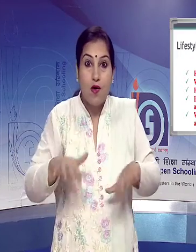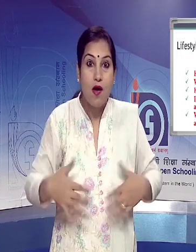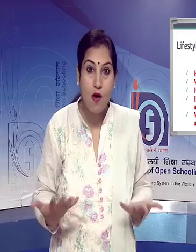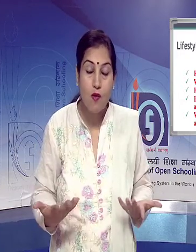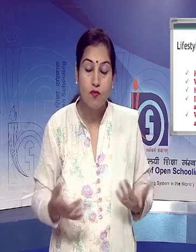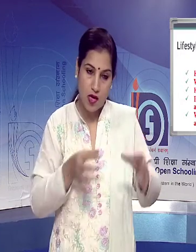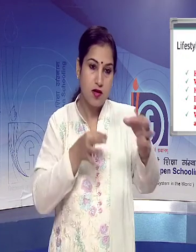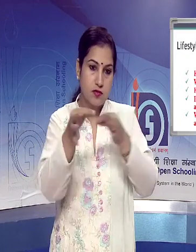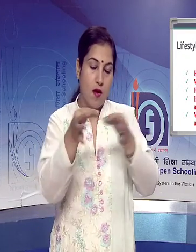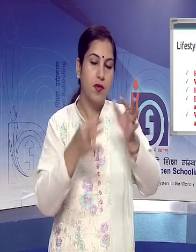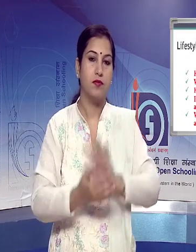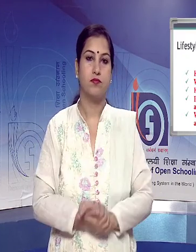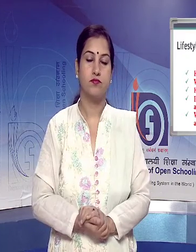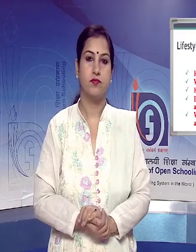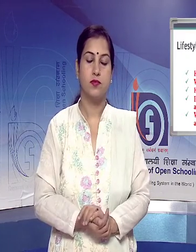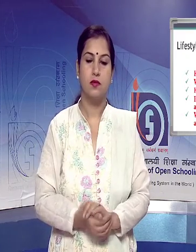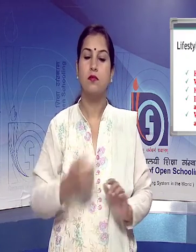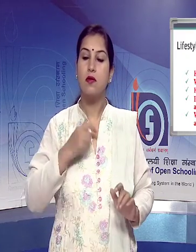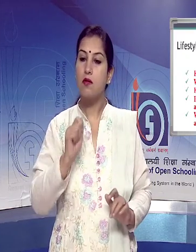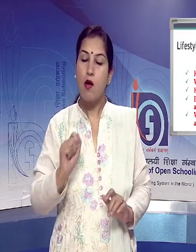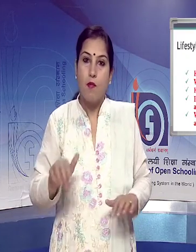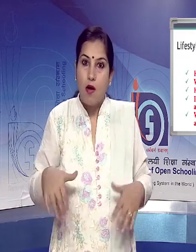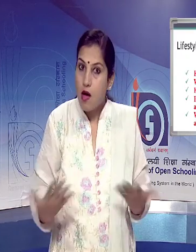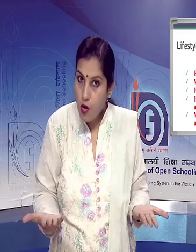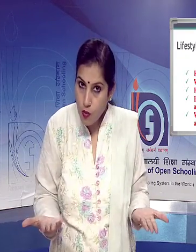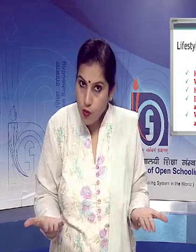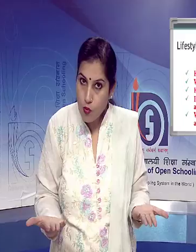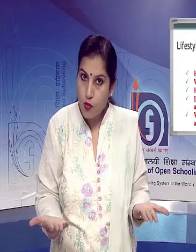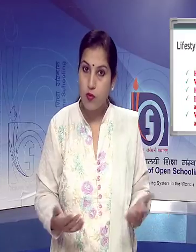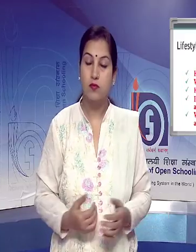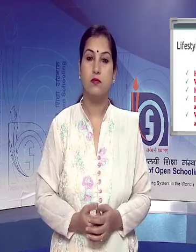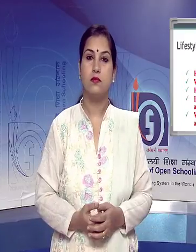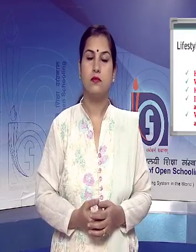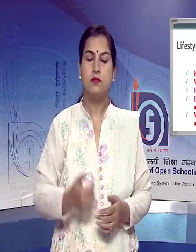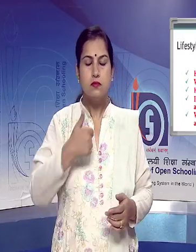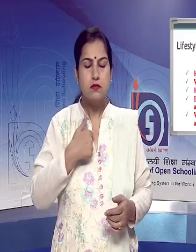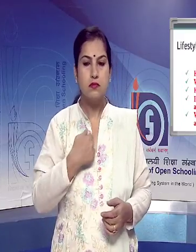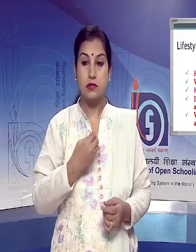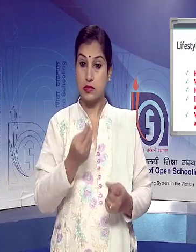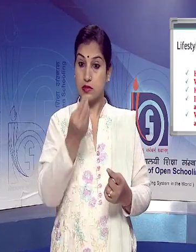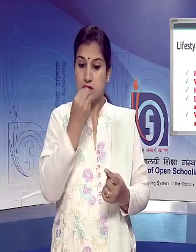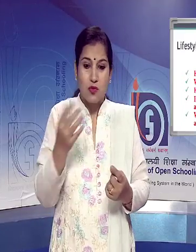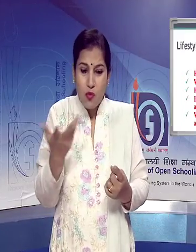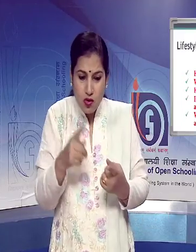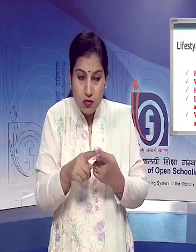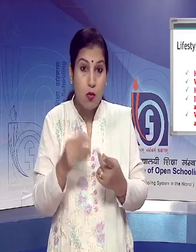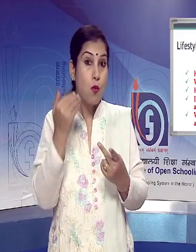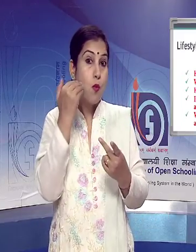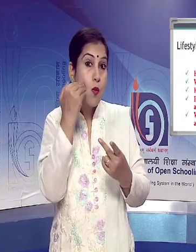Examples like how we work, what and when we eat, how